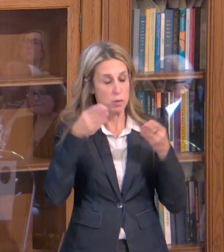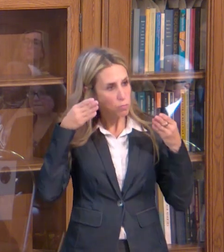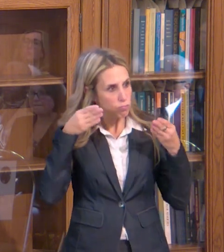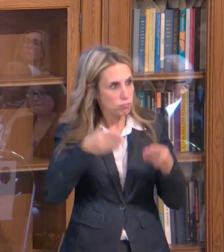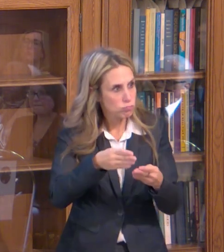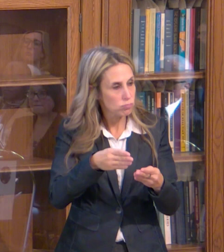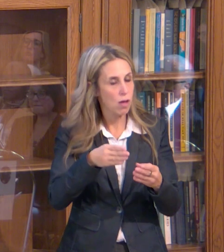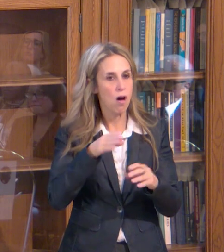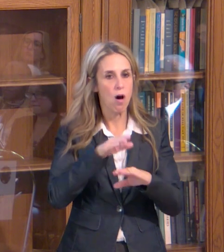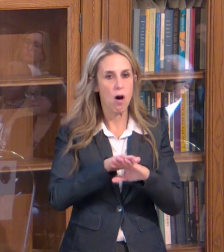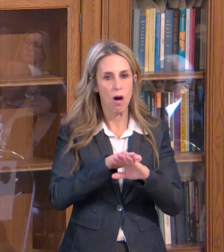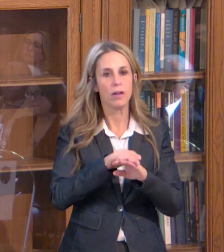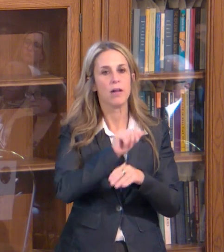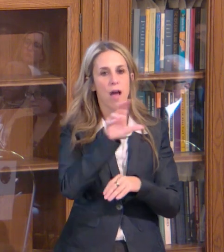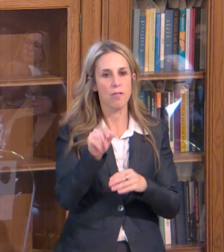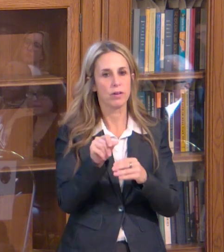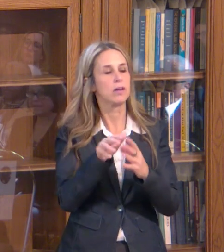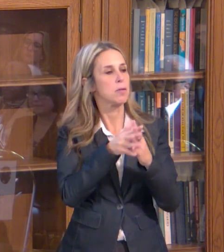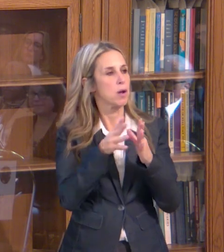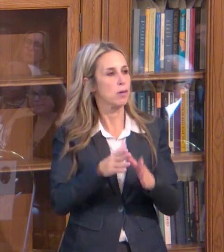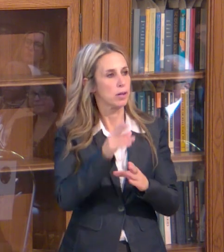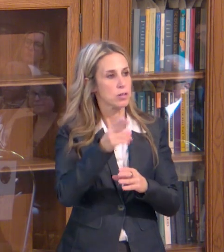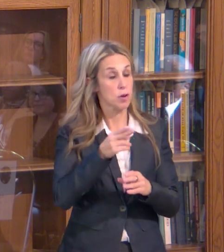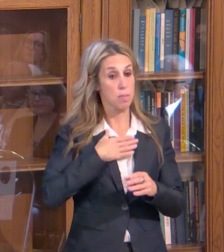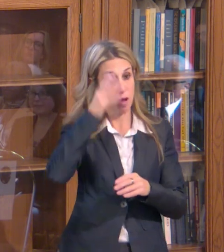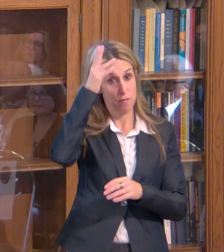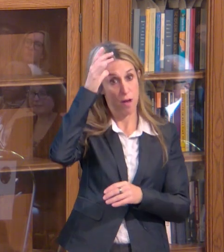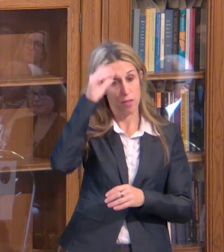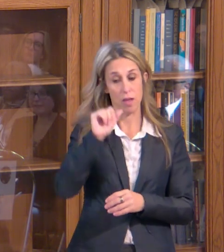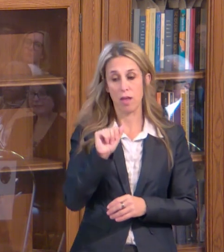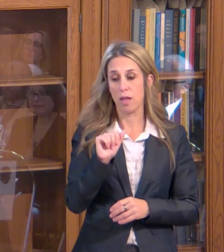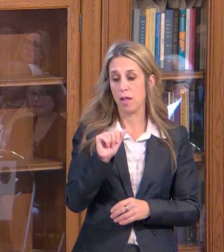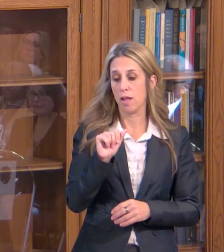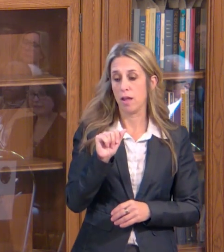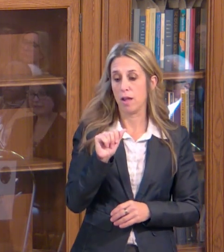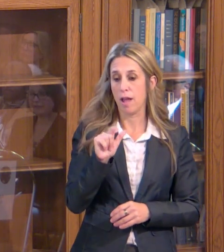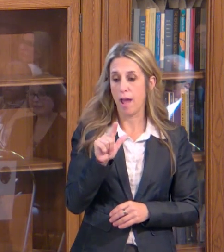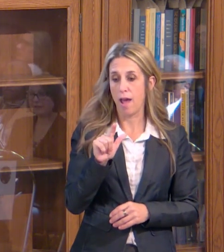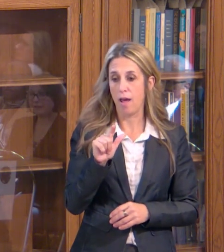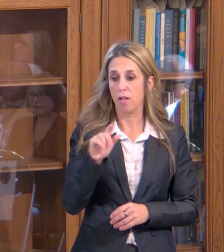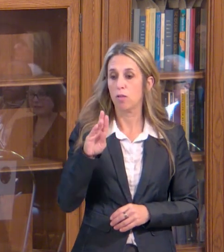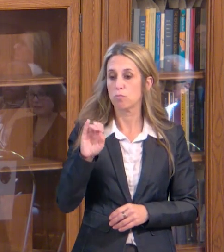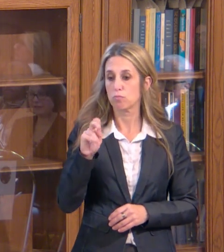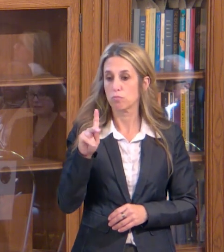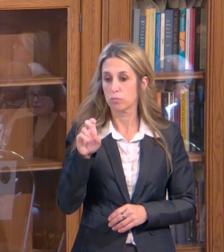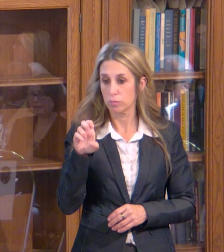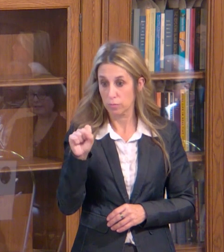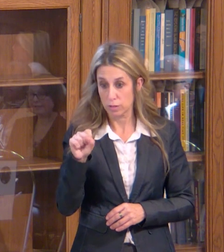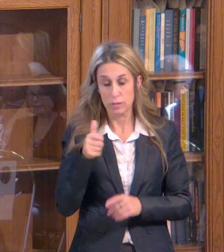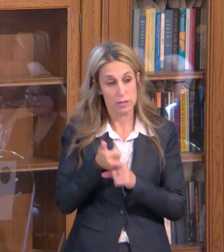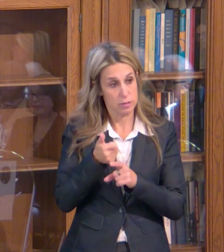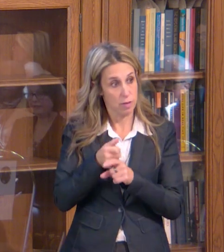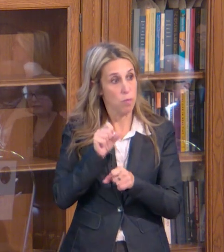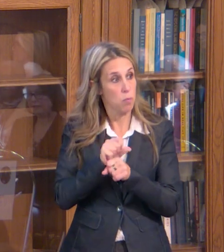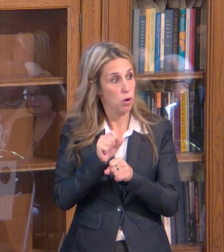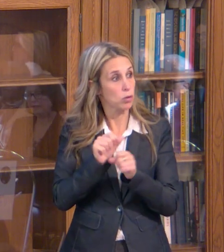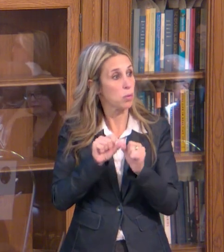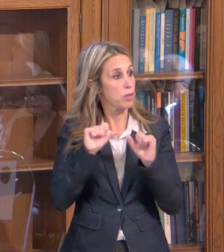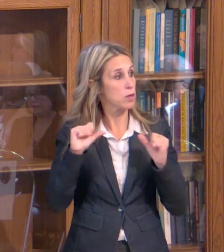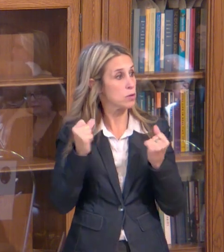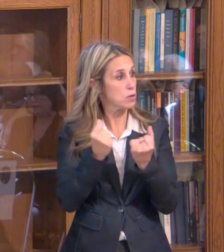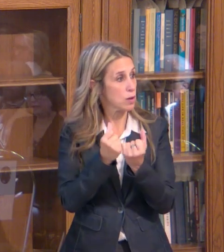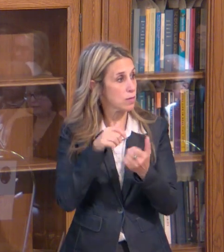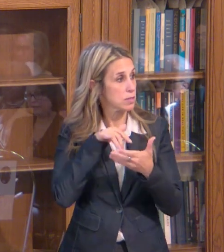history my father a man named Albert Neil Dow Brooks worked with cigy Woodson in the association for the